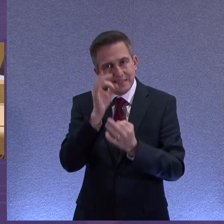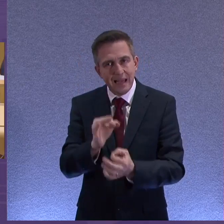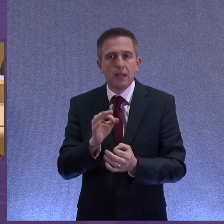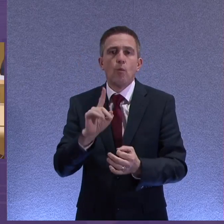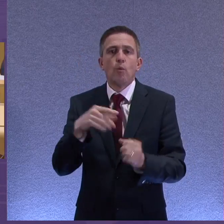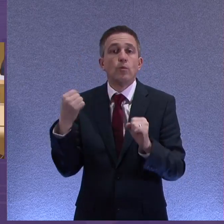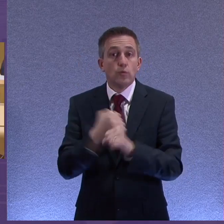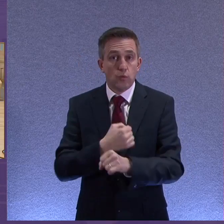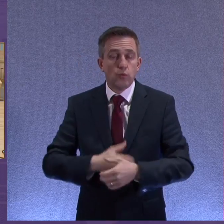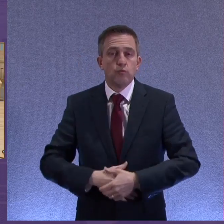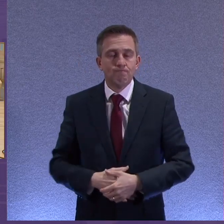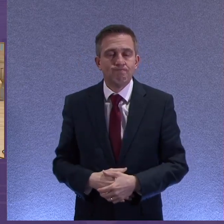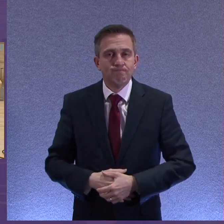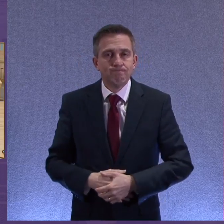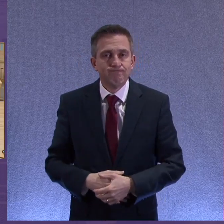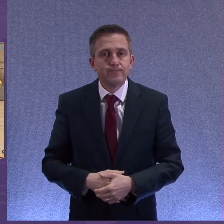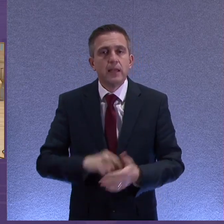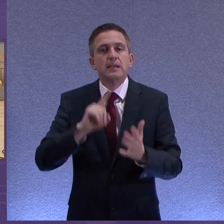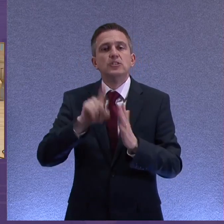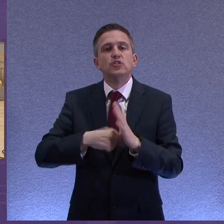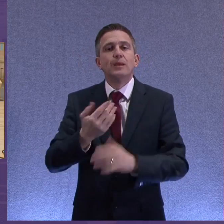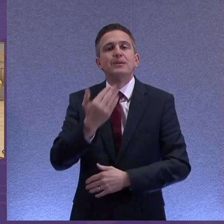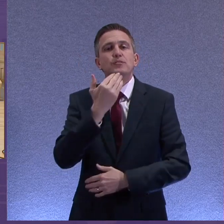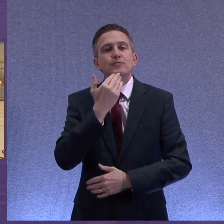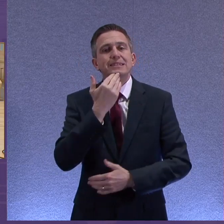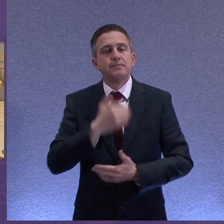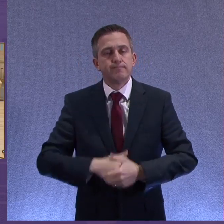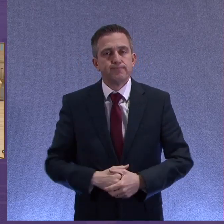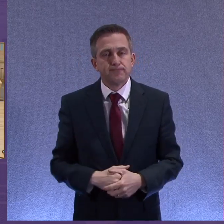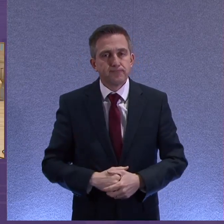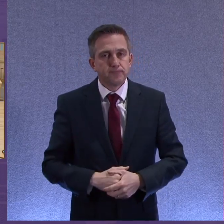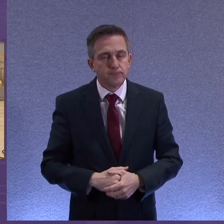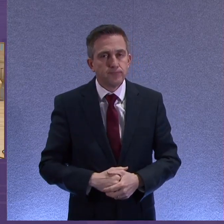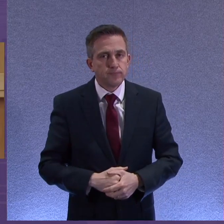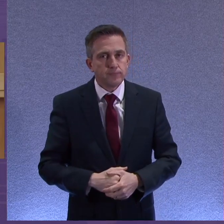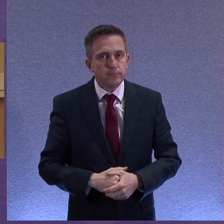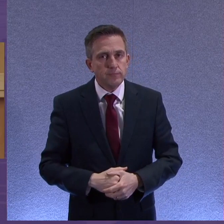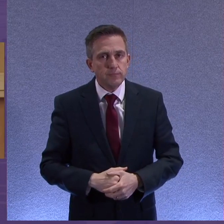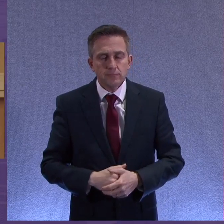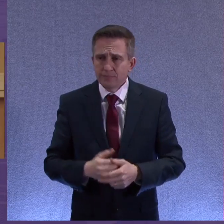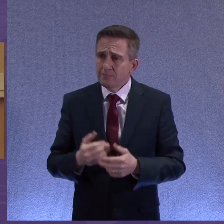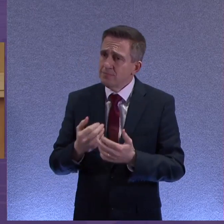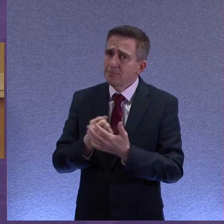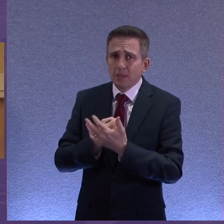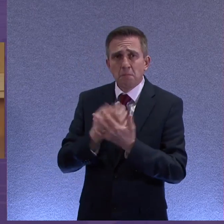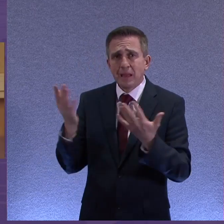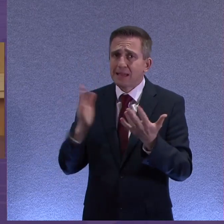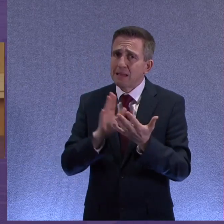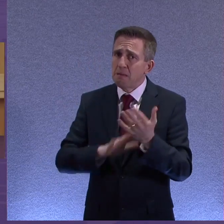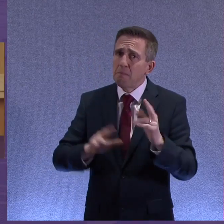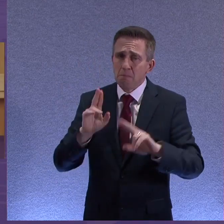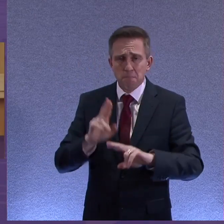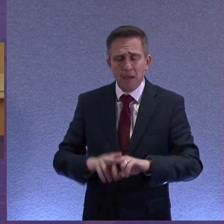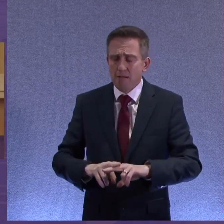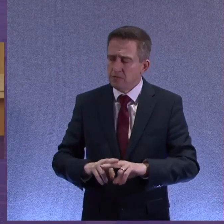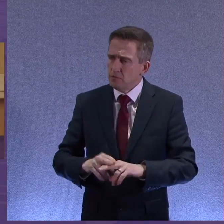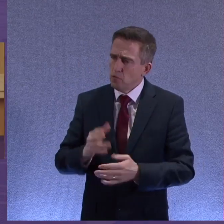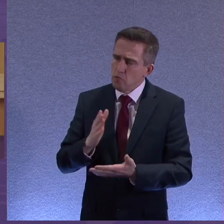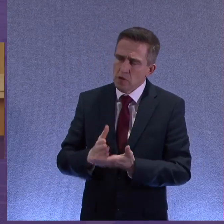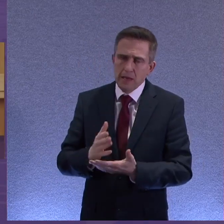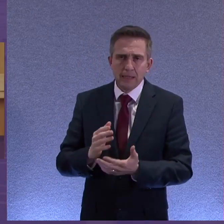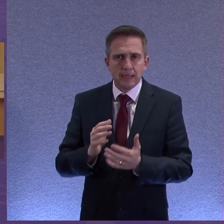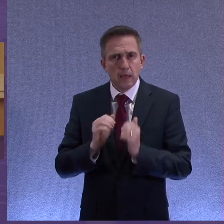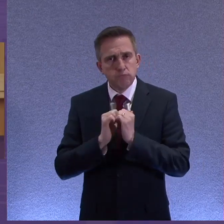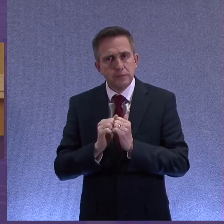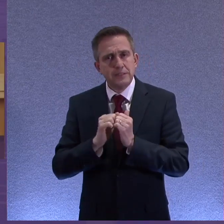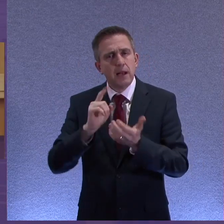discussions. Thank you. Jamie Green to be followed by Neil Findlay. Thank you. Many parents are very grateful of the work of local authorities who in just a few